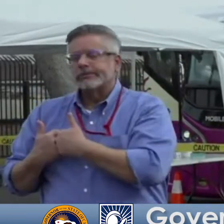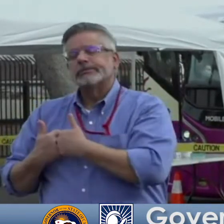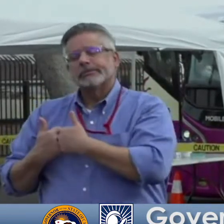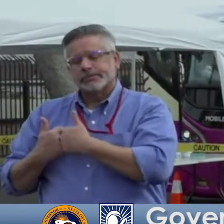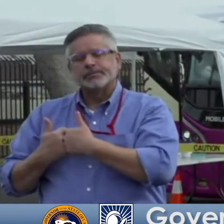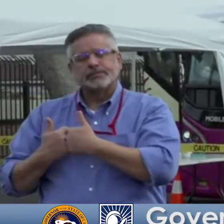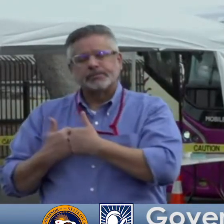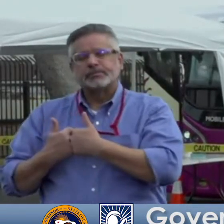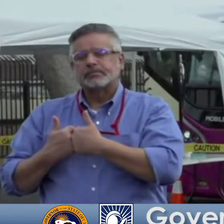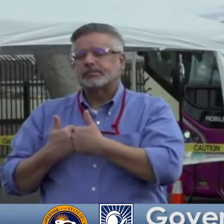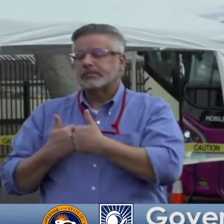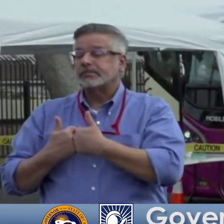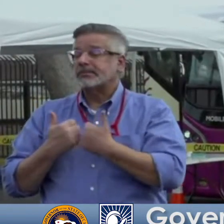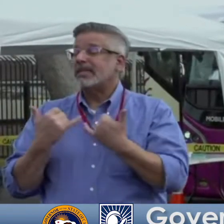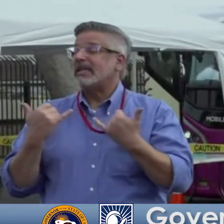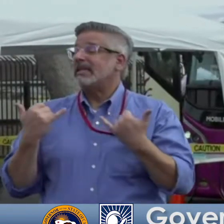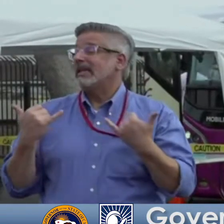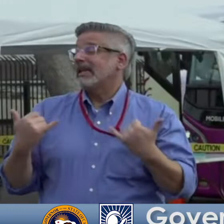conducting over